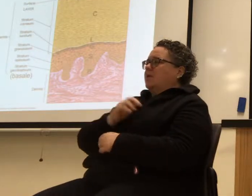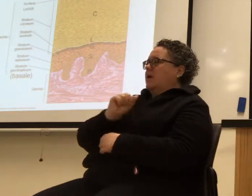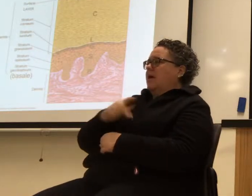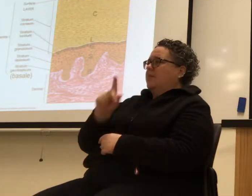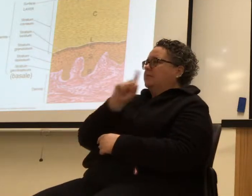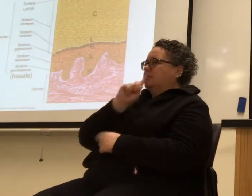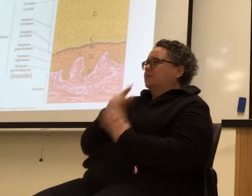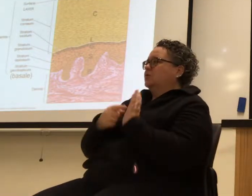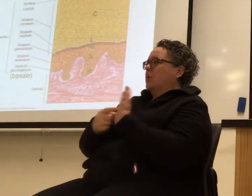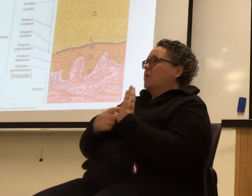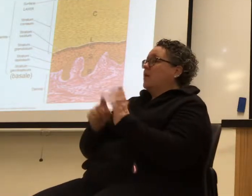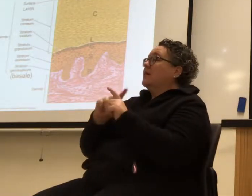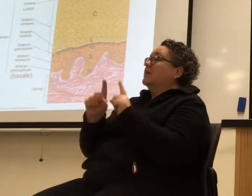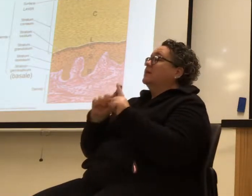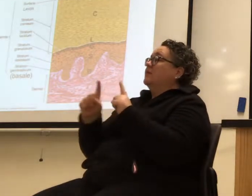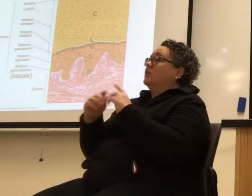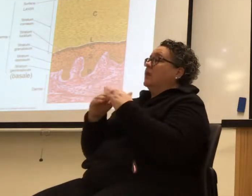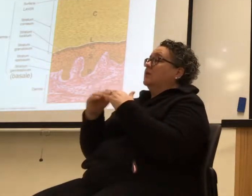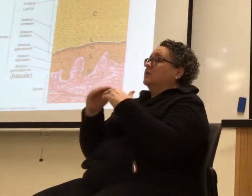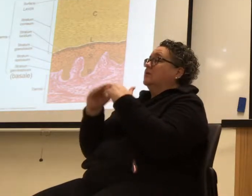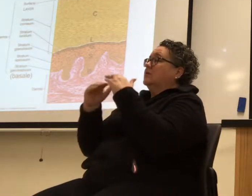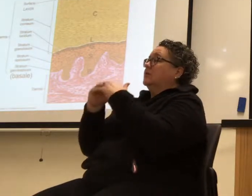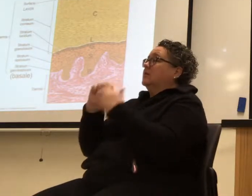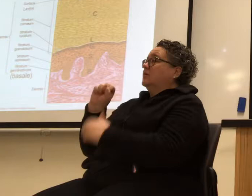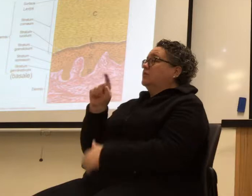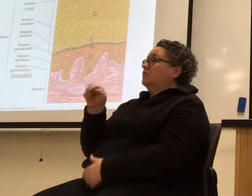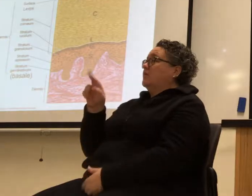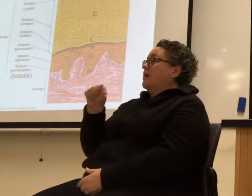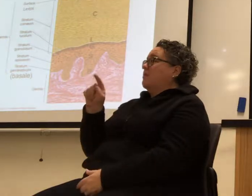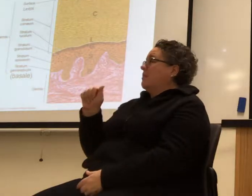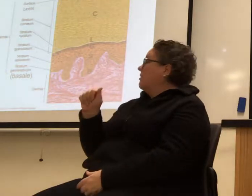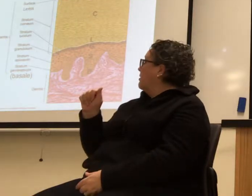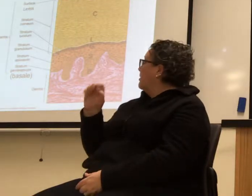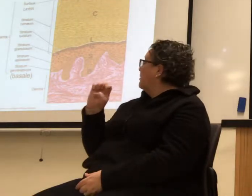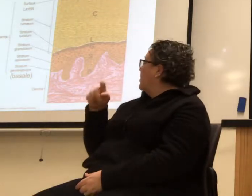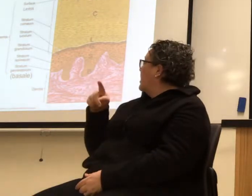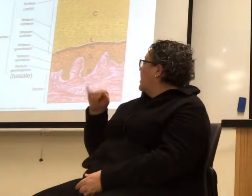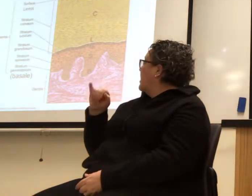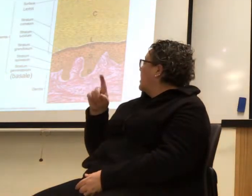The different strata of the epidermis.